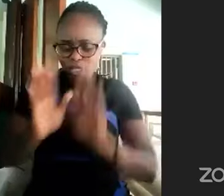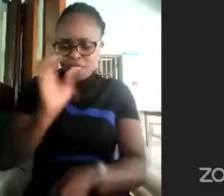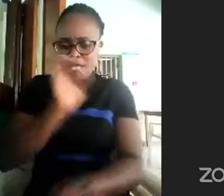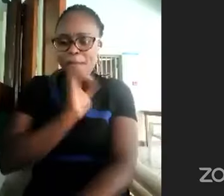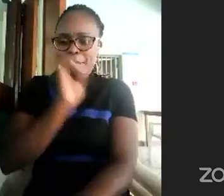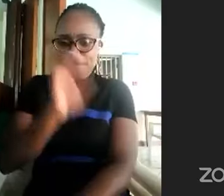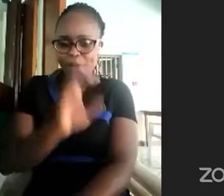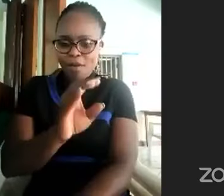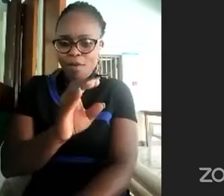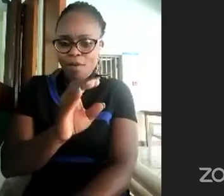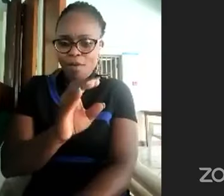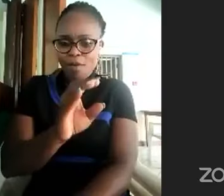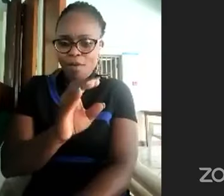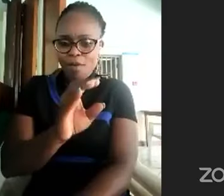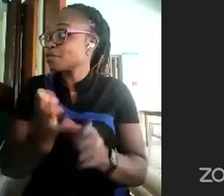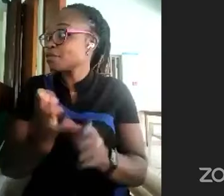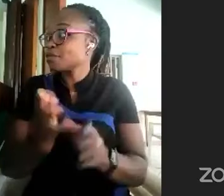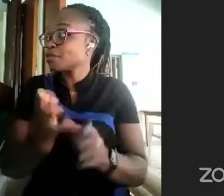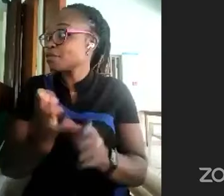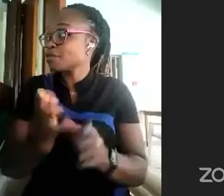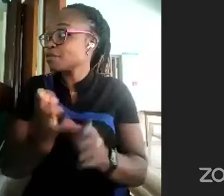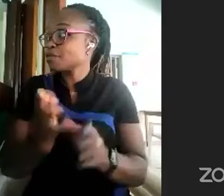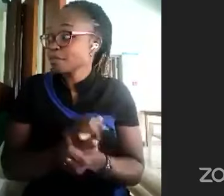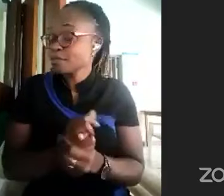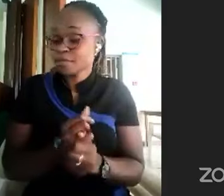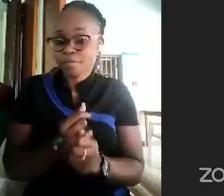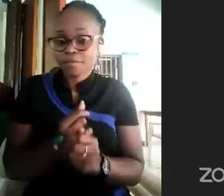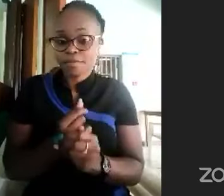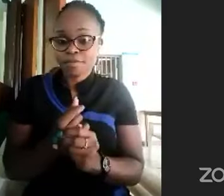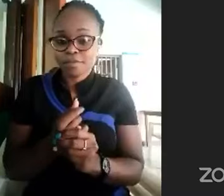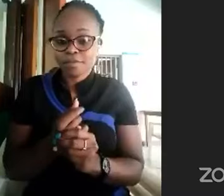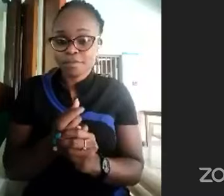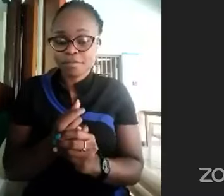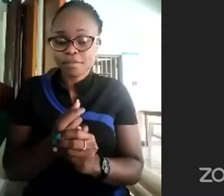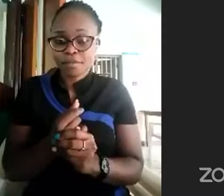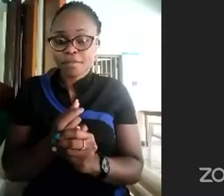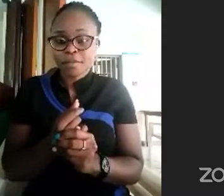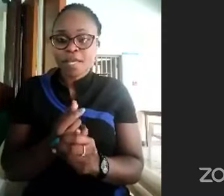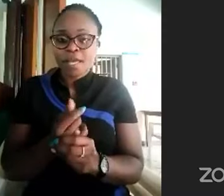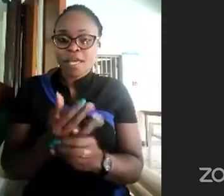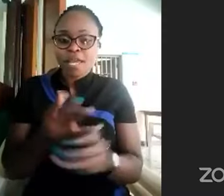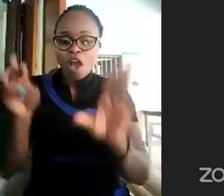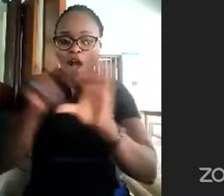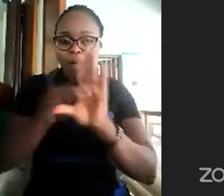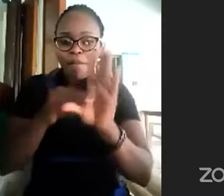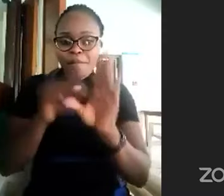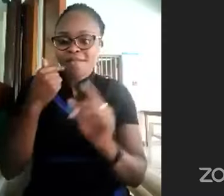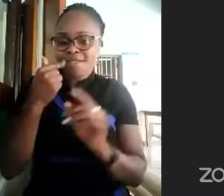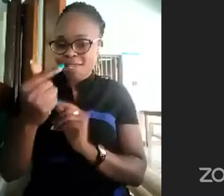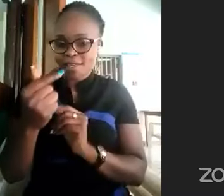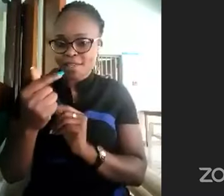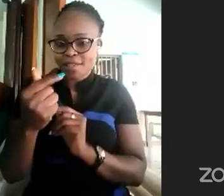way my fellow members elaborated or made it clear that we are normal. They are normal.